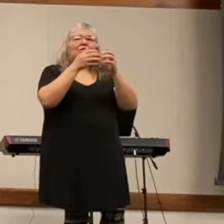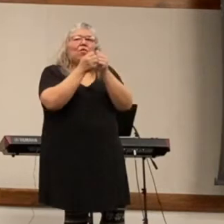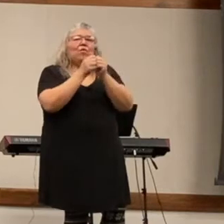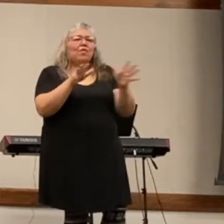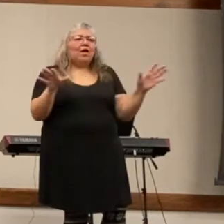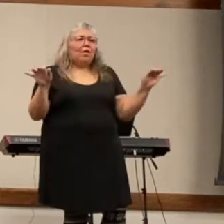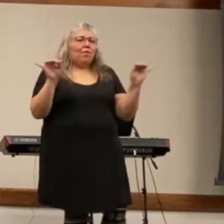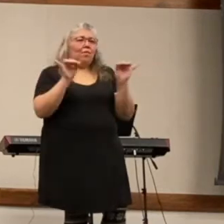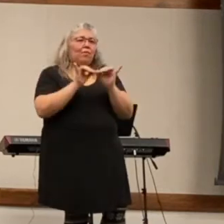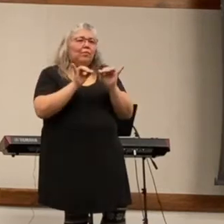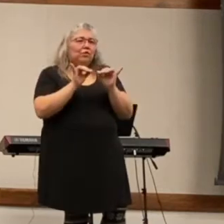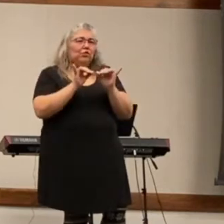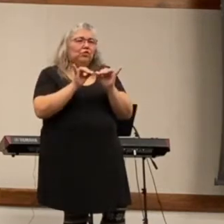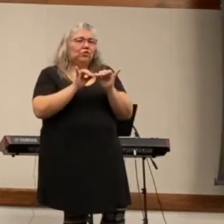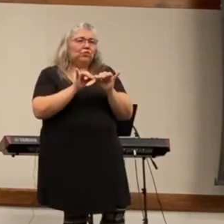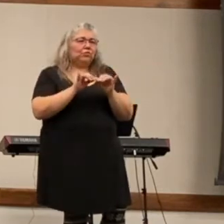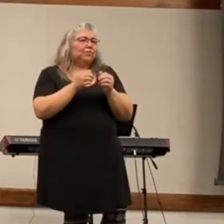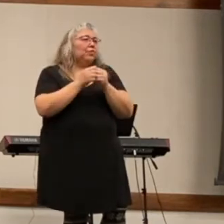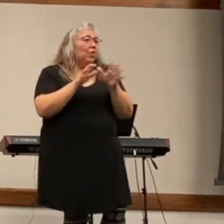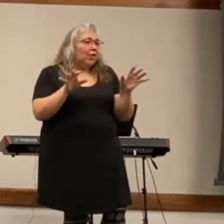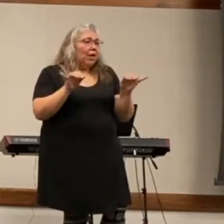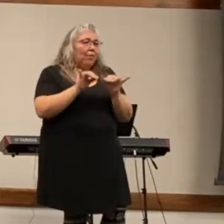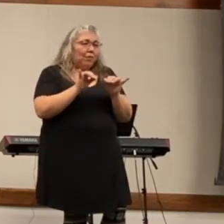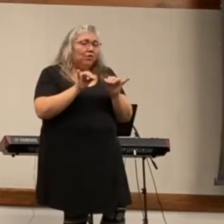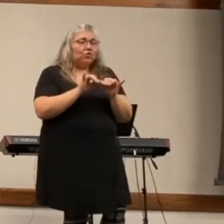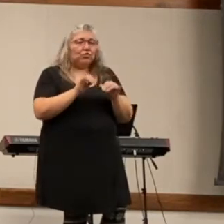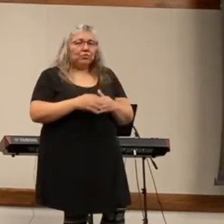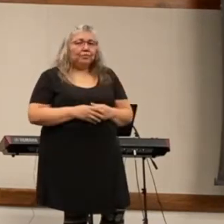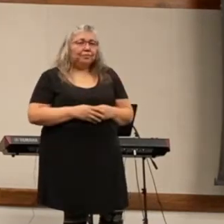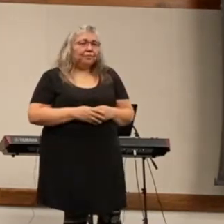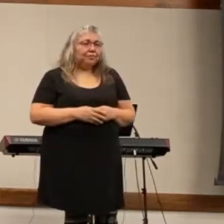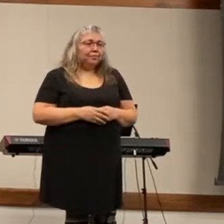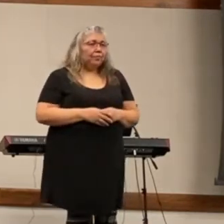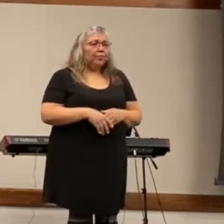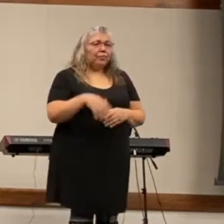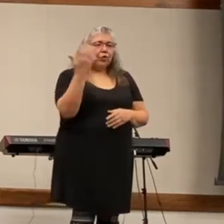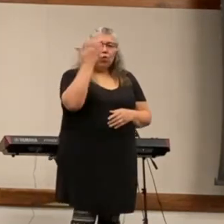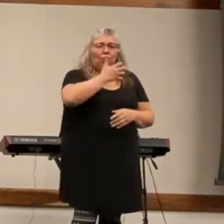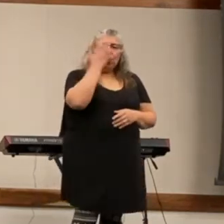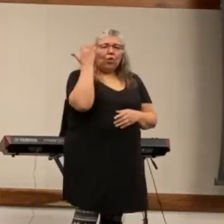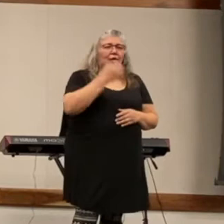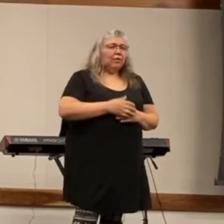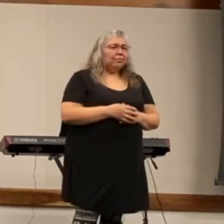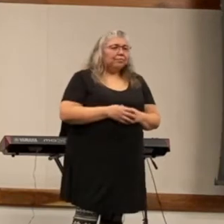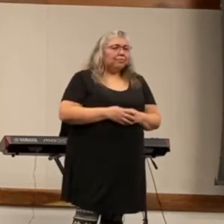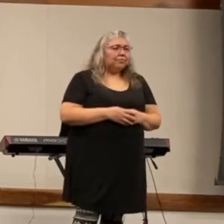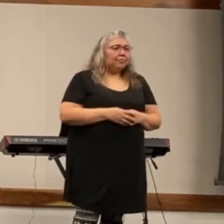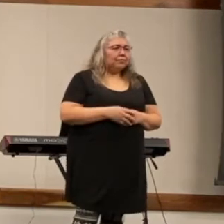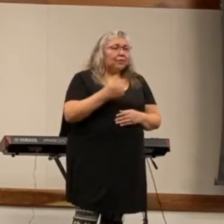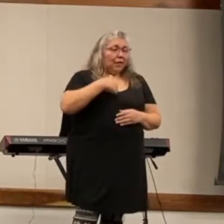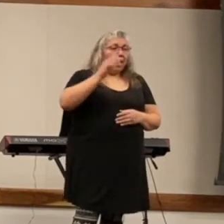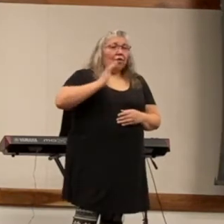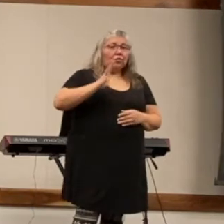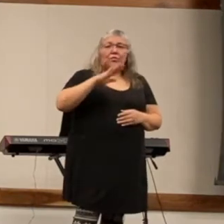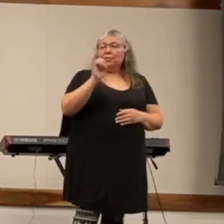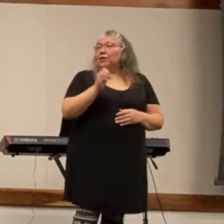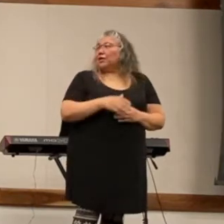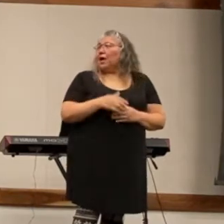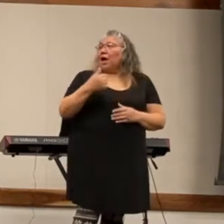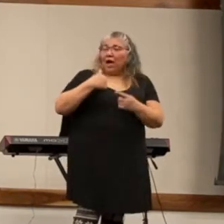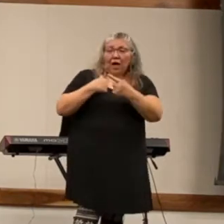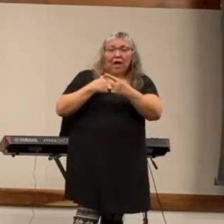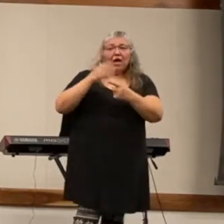measure. Without measure. Man, I used to be, listen, I used